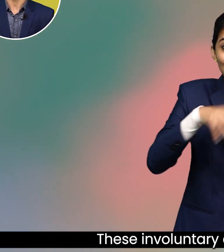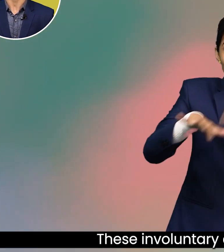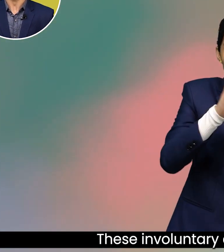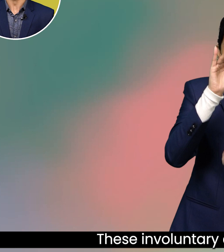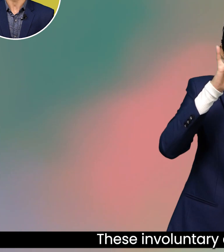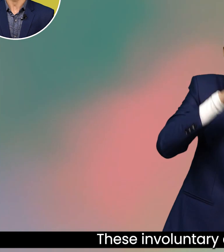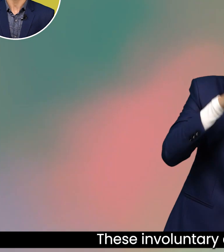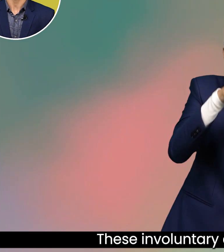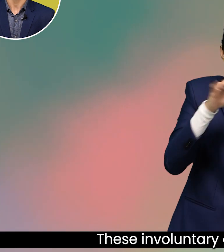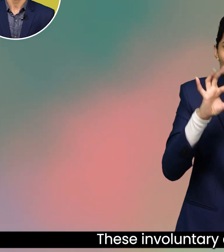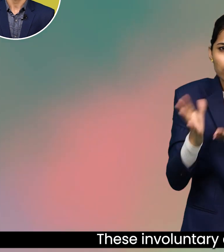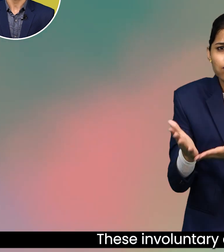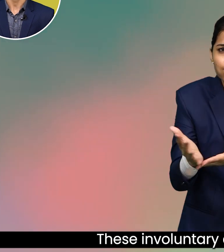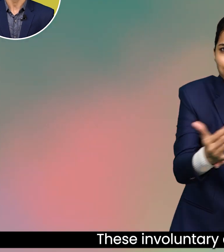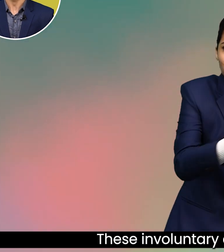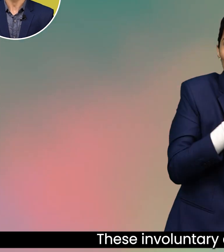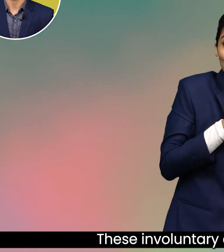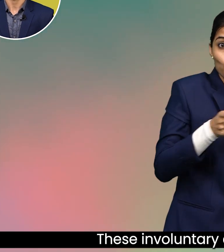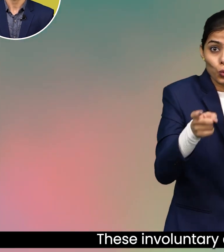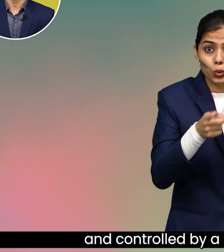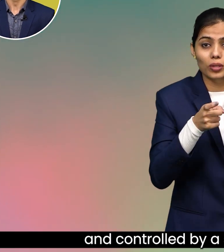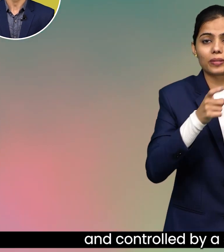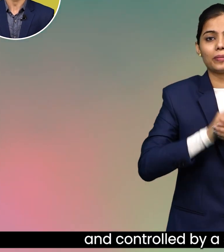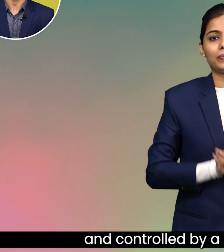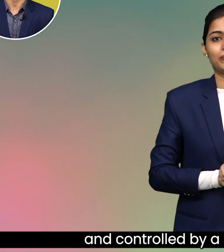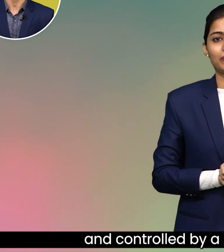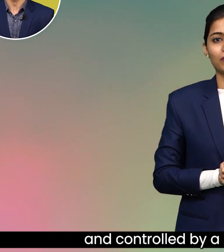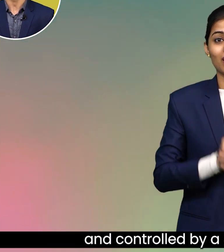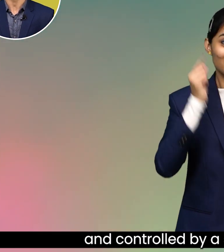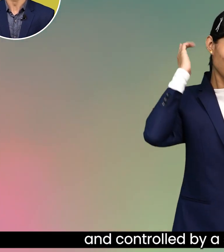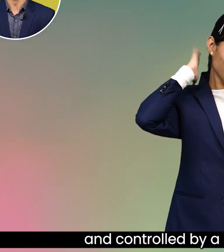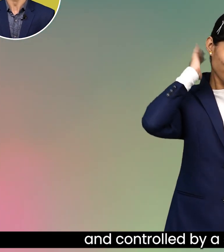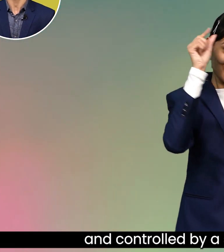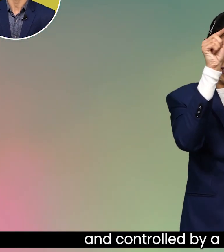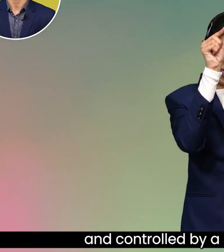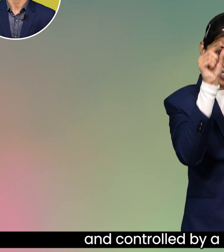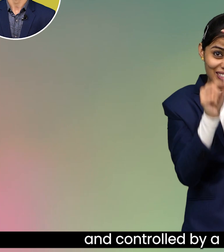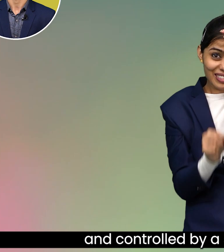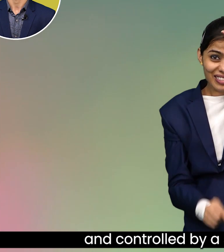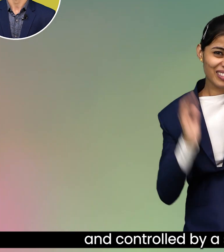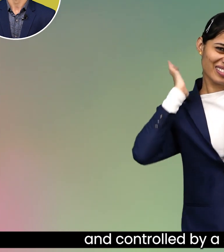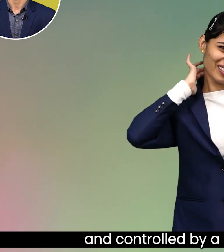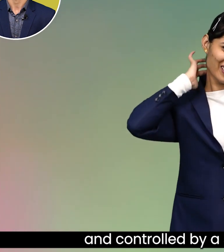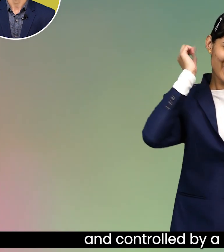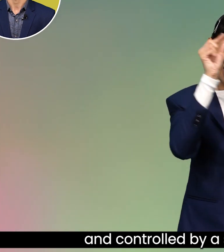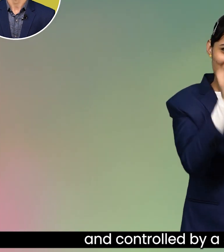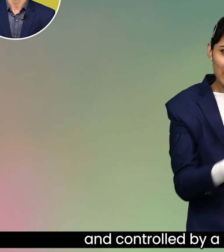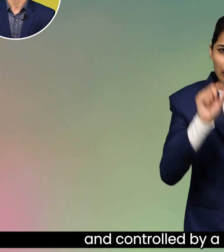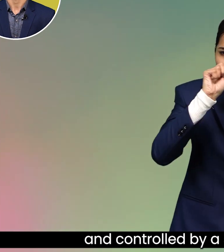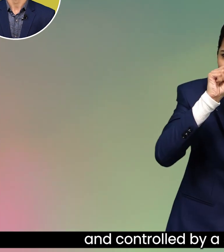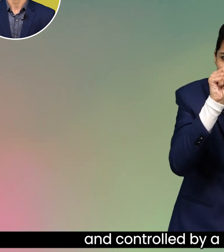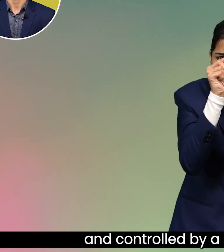These involuntary organs are connected and controlled by a set of peripheral nerves.